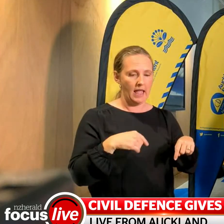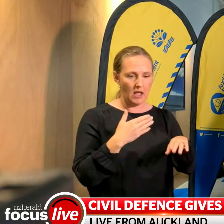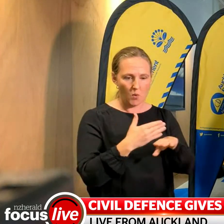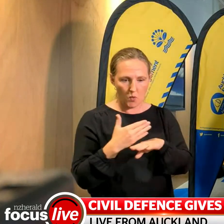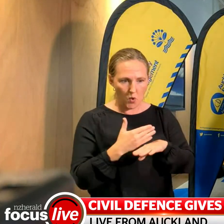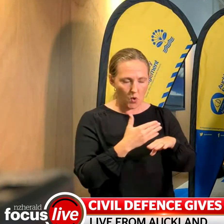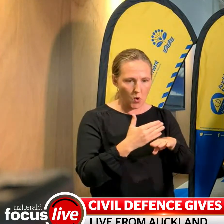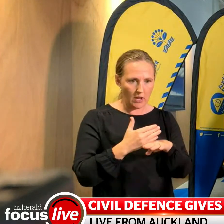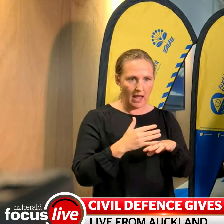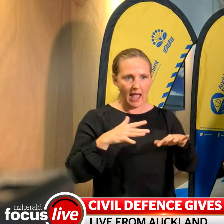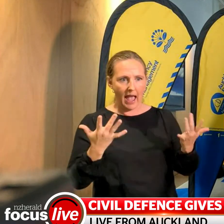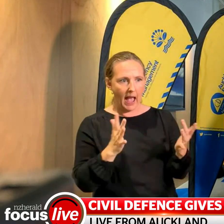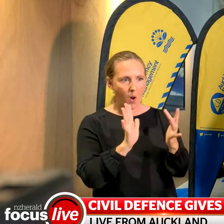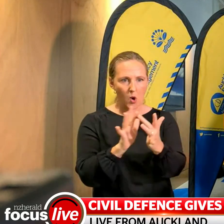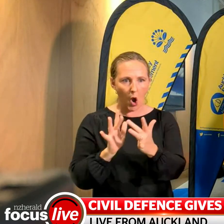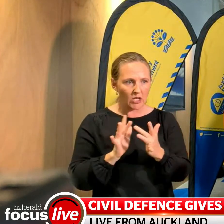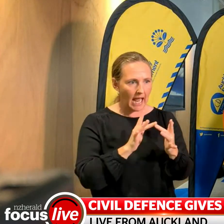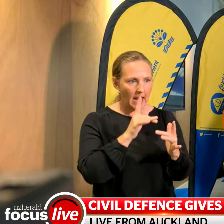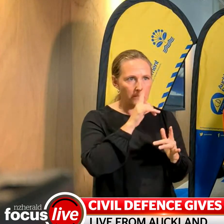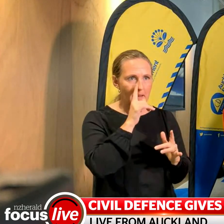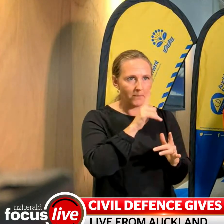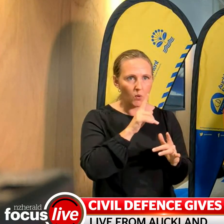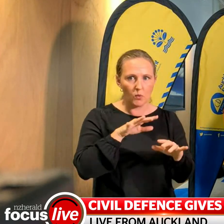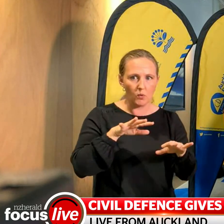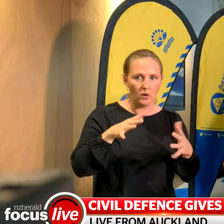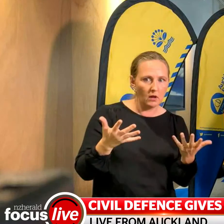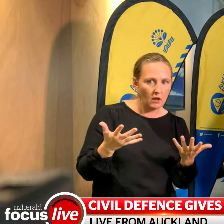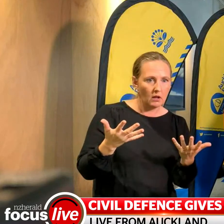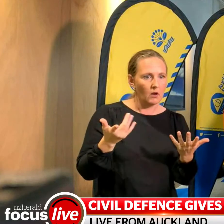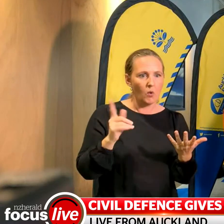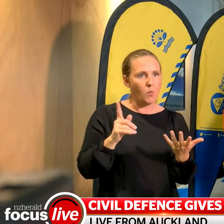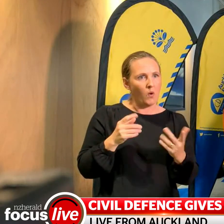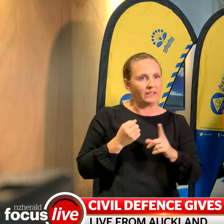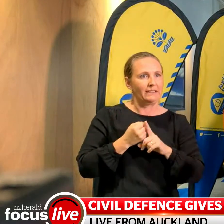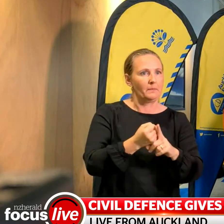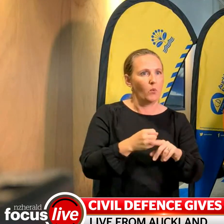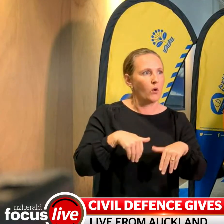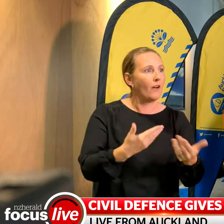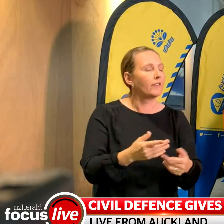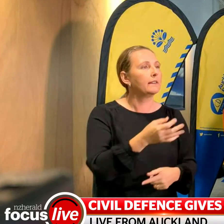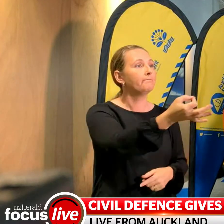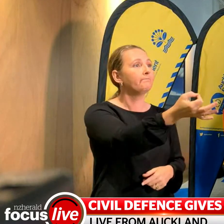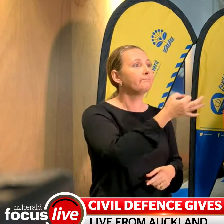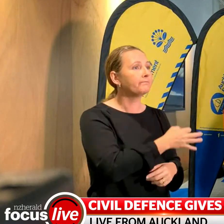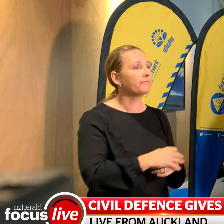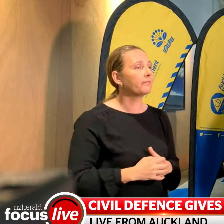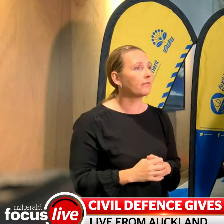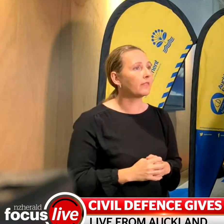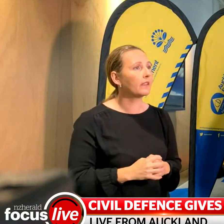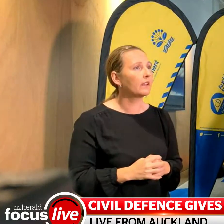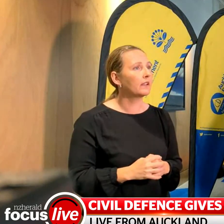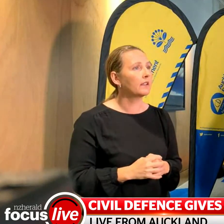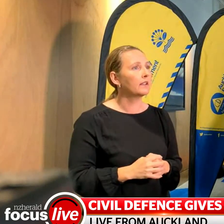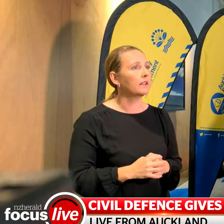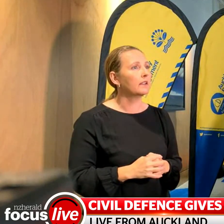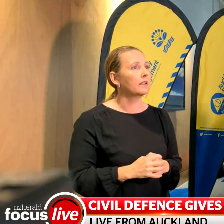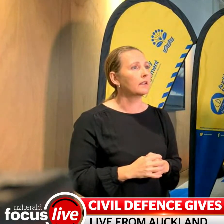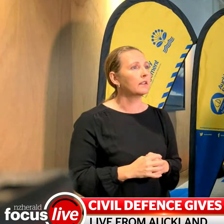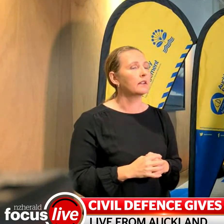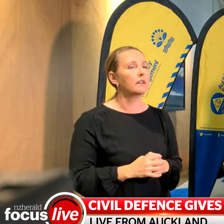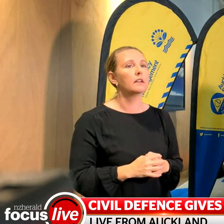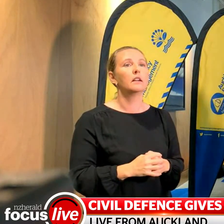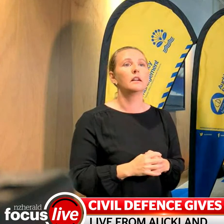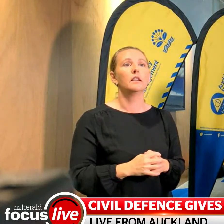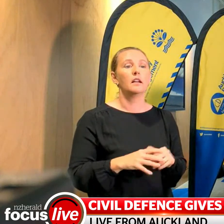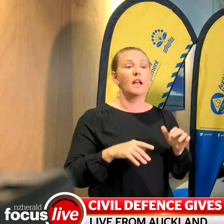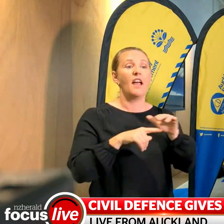figure out how we might contact those people with plans and support that we might be able to provide. Okay, cool. And how many people are still arriving at the